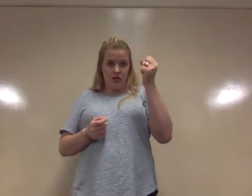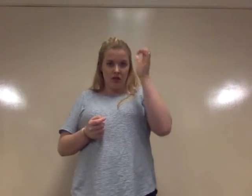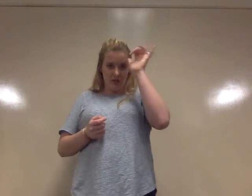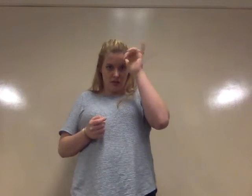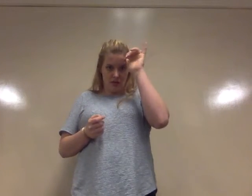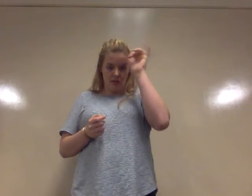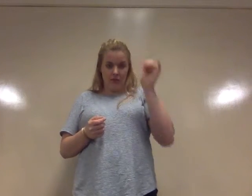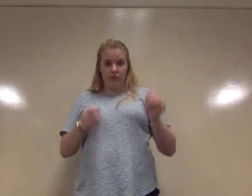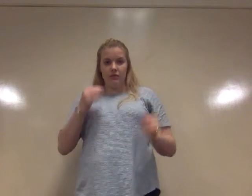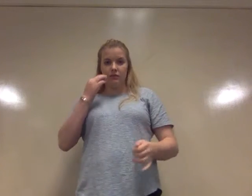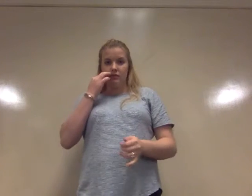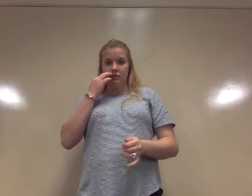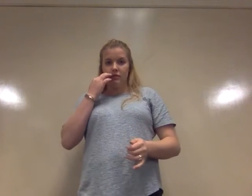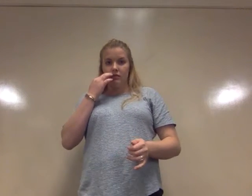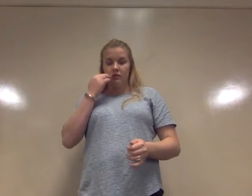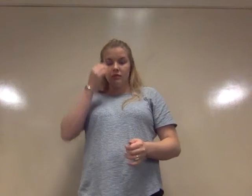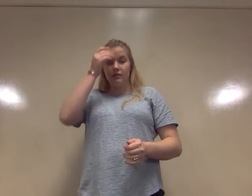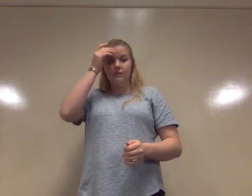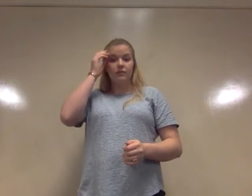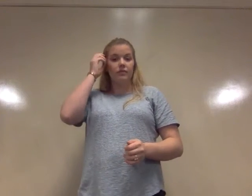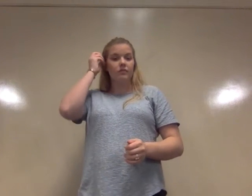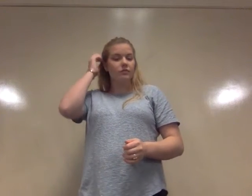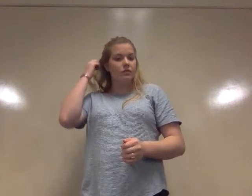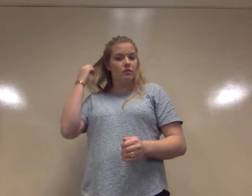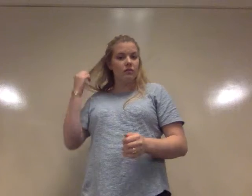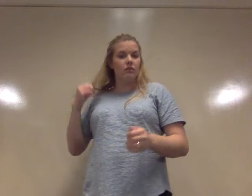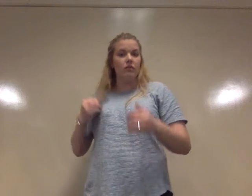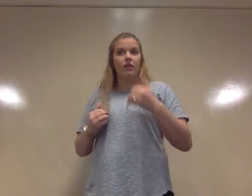That was the excitement of doing something, producing nature's perfect food, if you will.